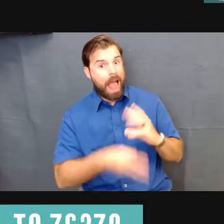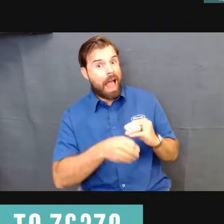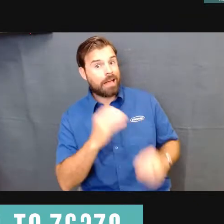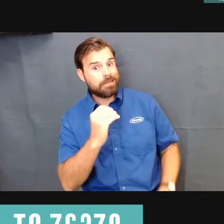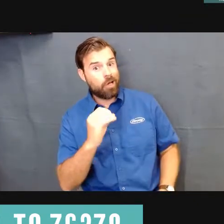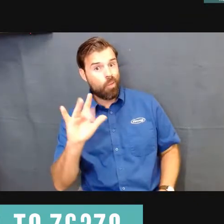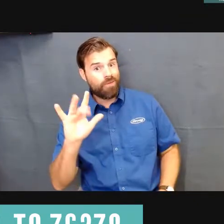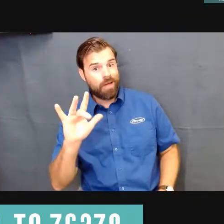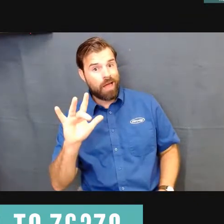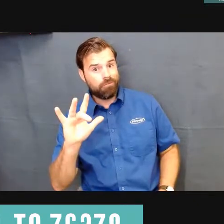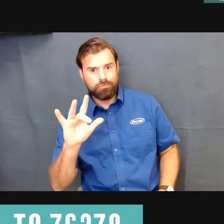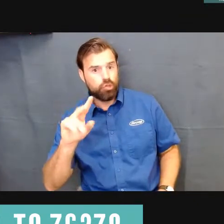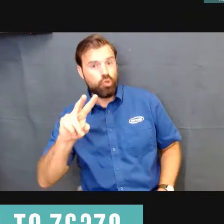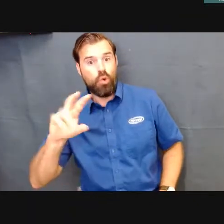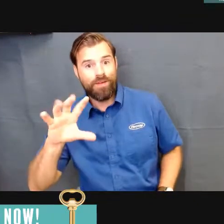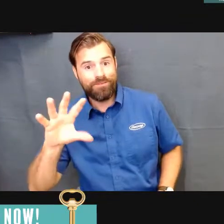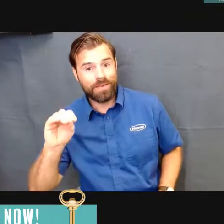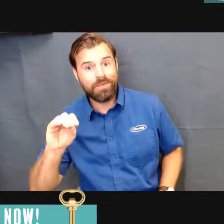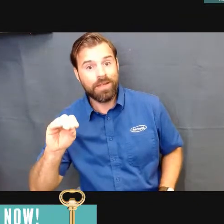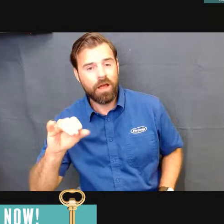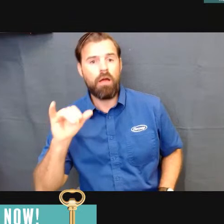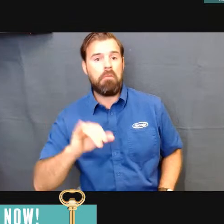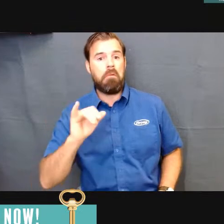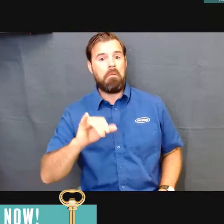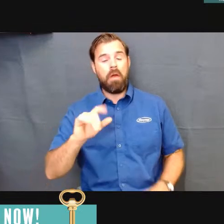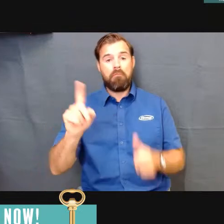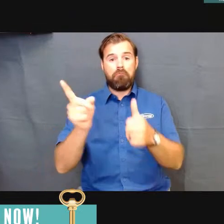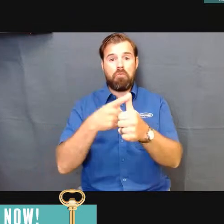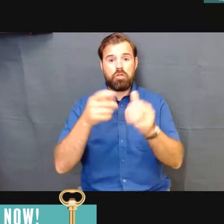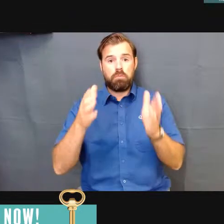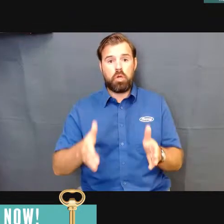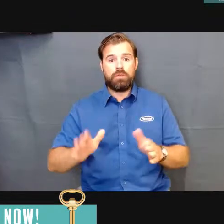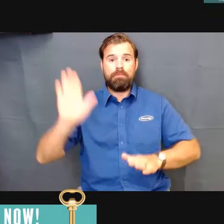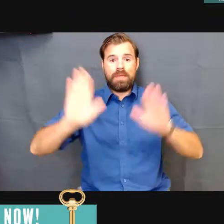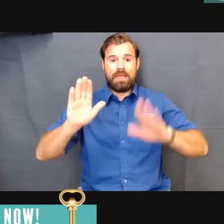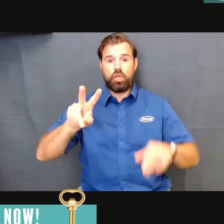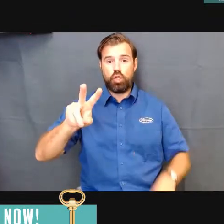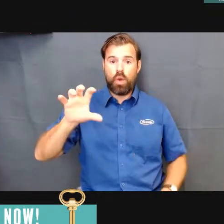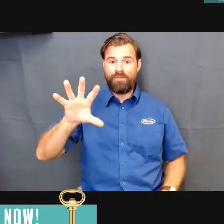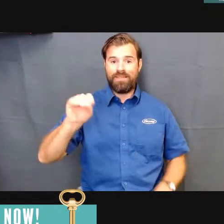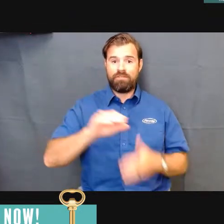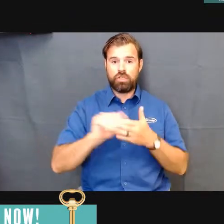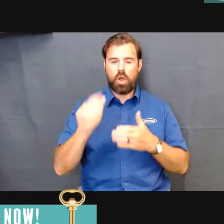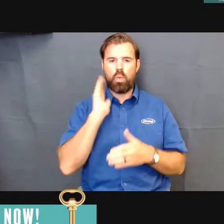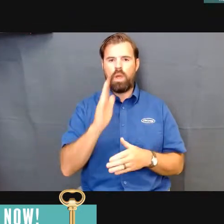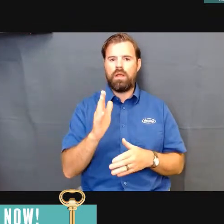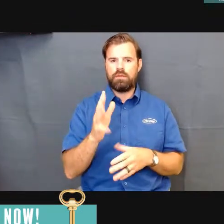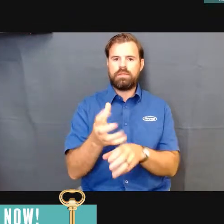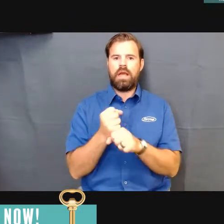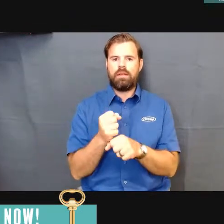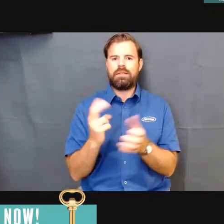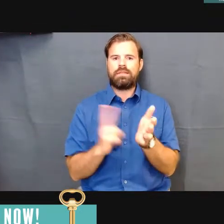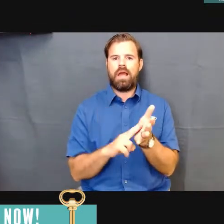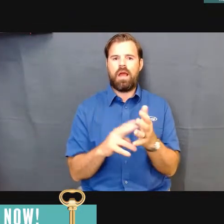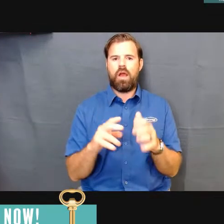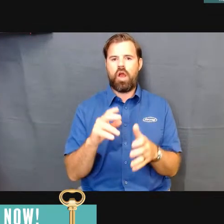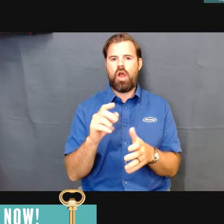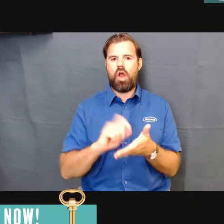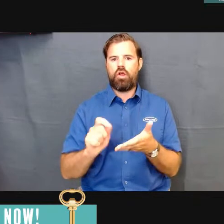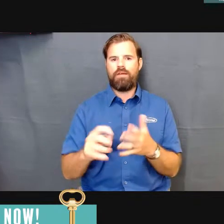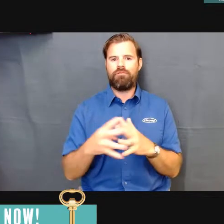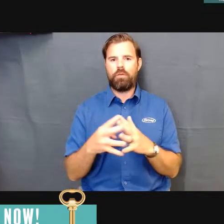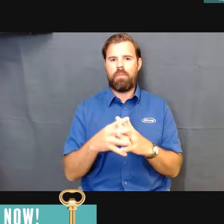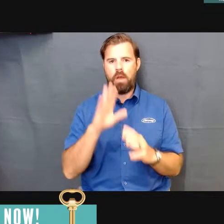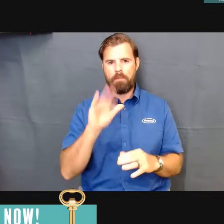for $250, the first one who bids $250 will get the signed autographed football by you.